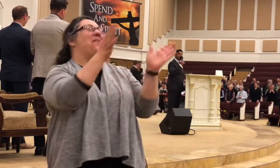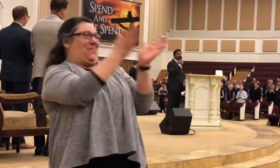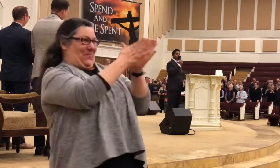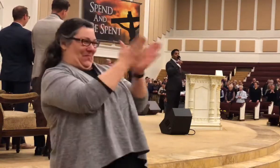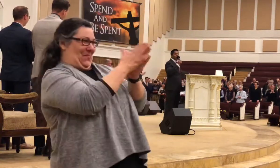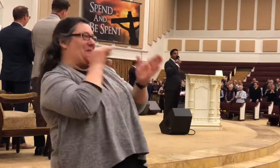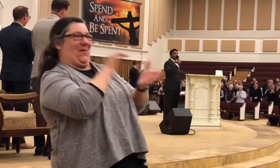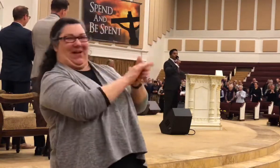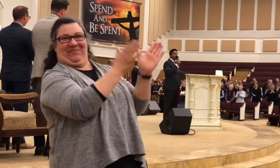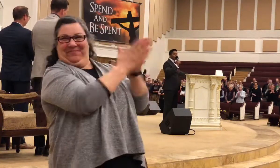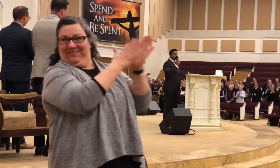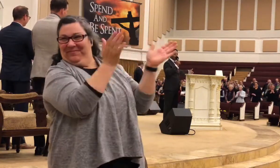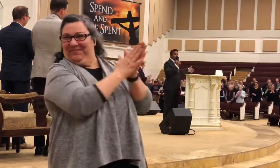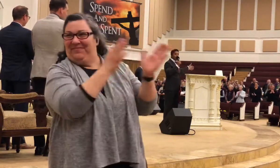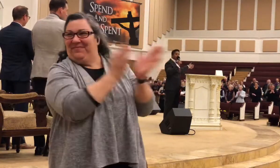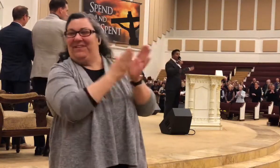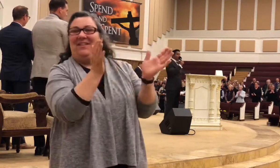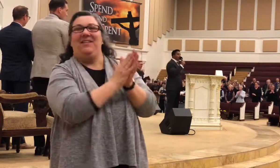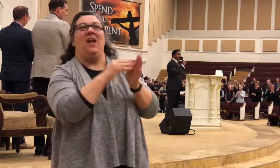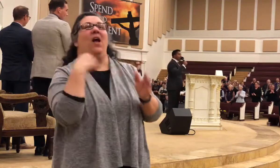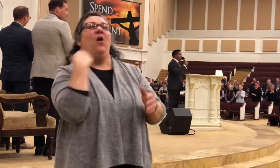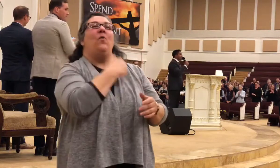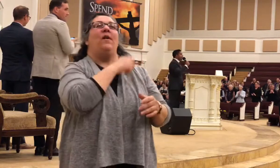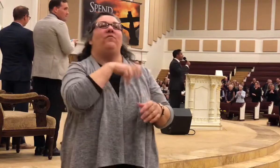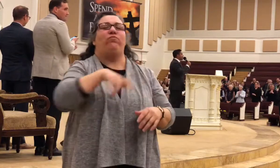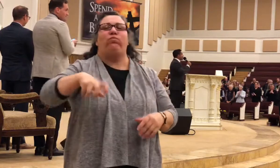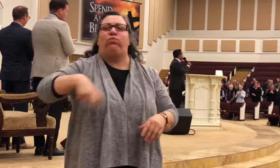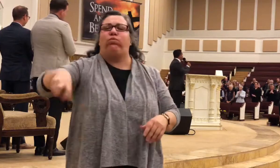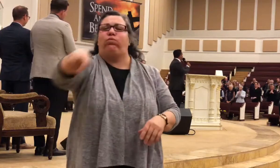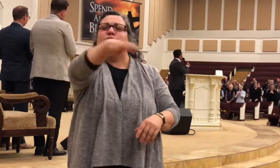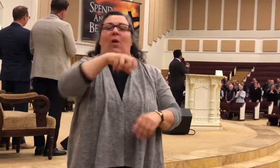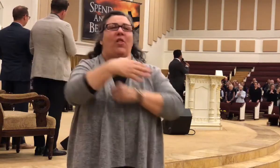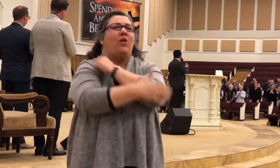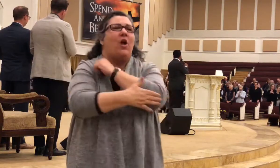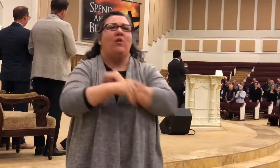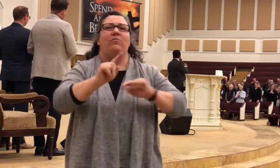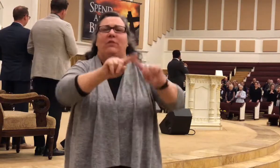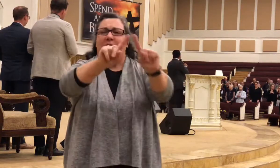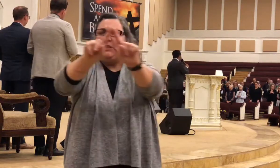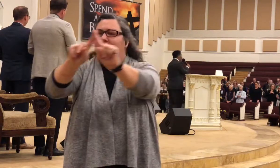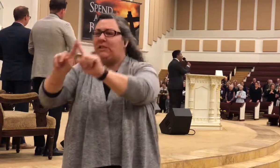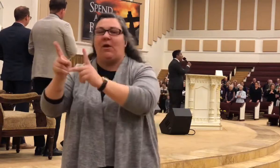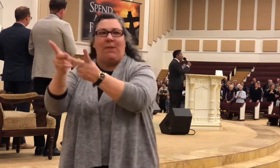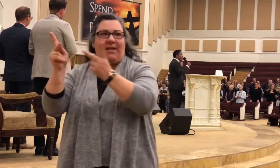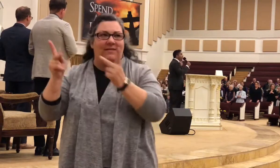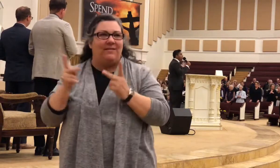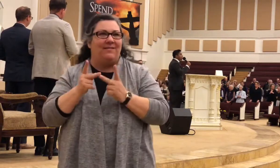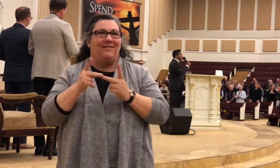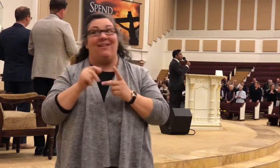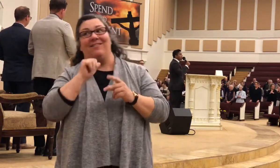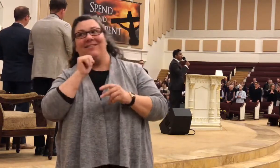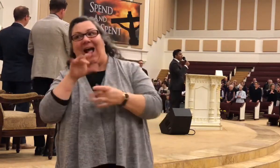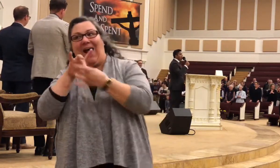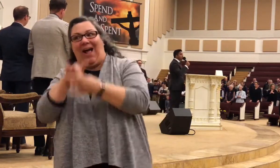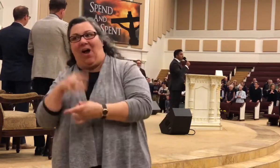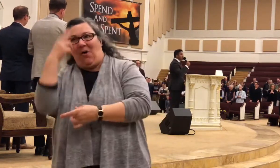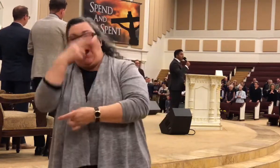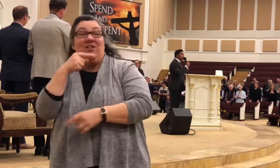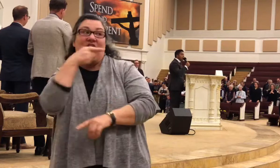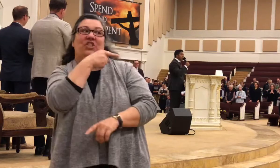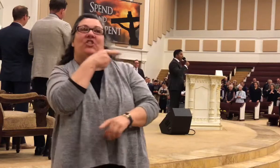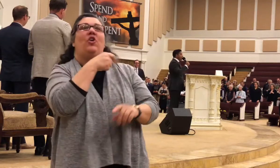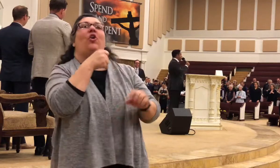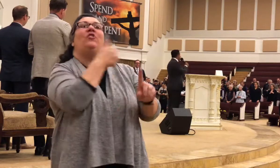of applause? We've been throughout the country, a lot of different places. that are not Hawaii, which she's from, and